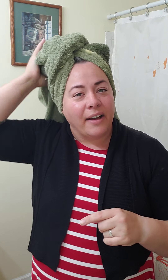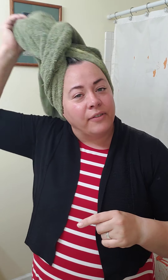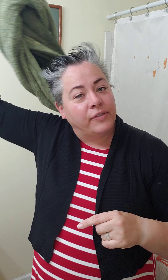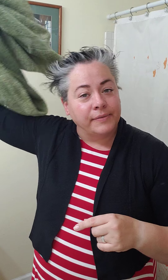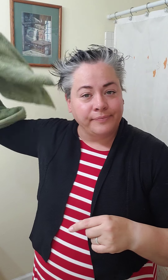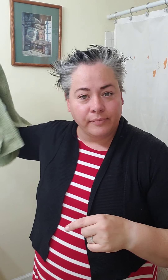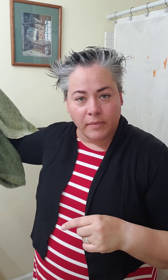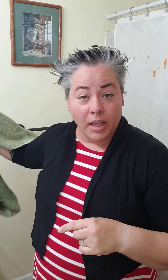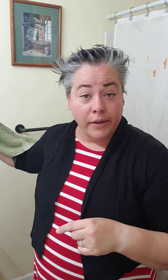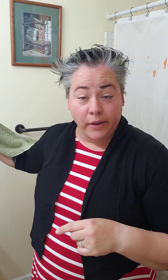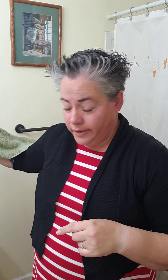have